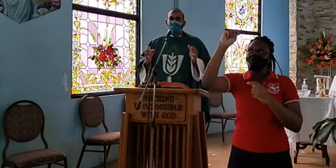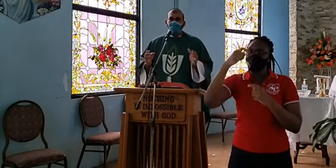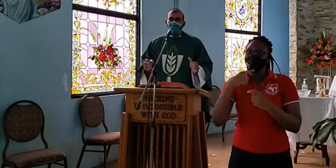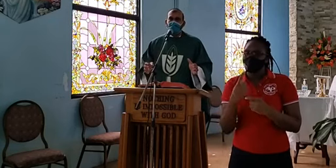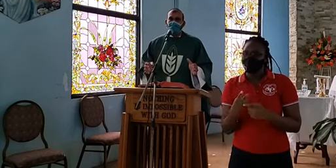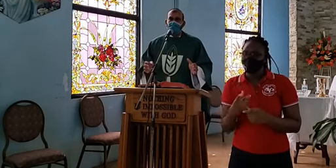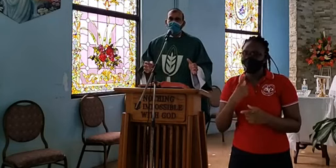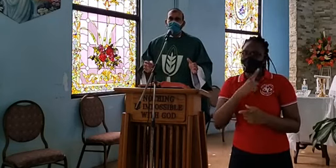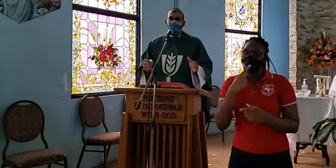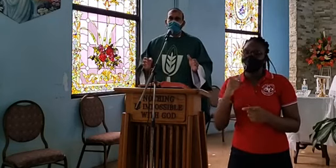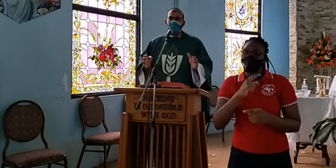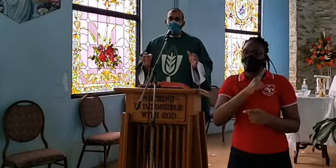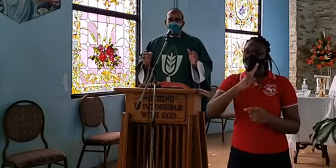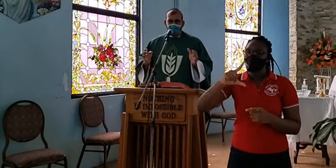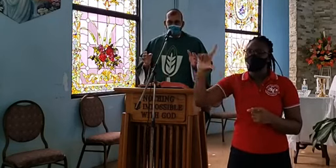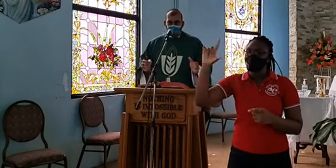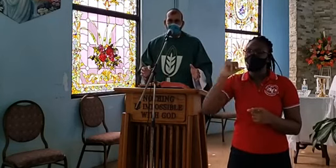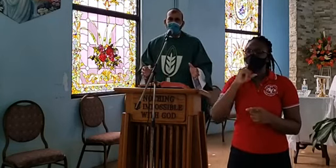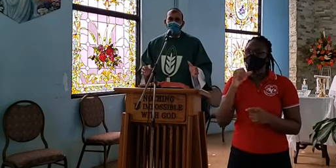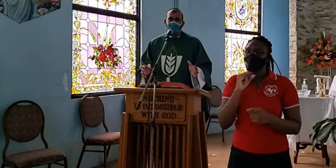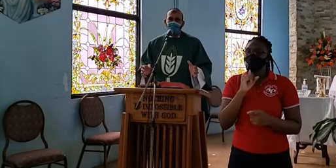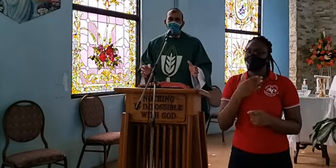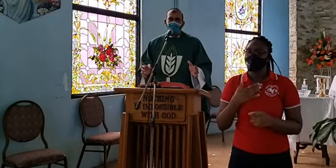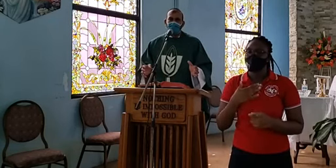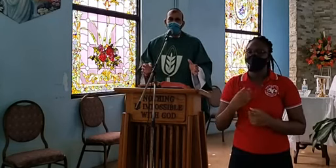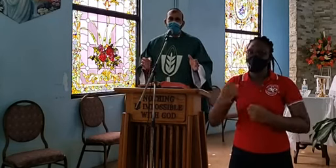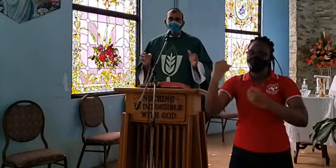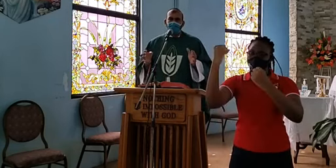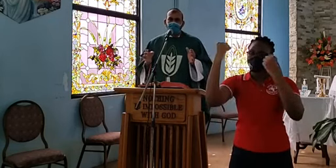"The Lord is my strength."